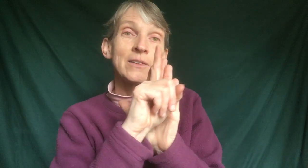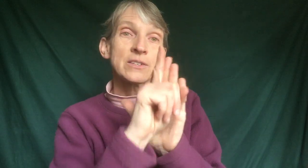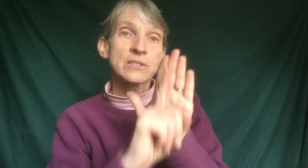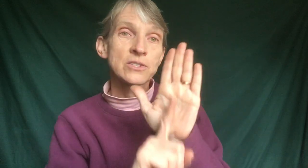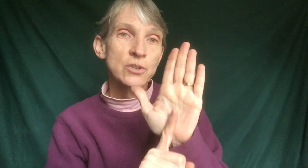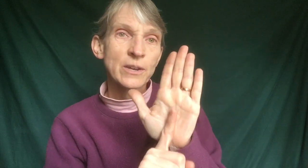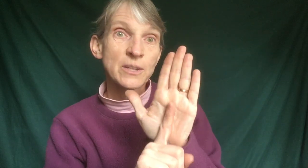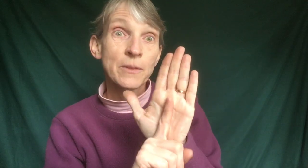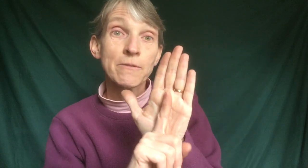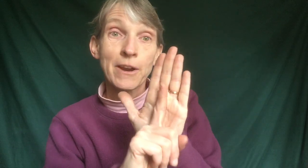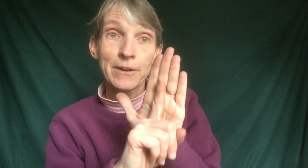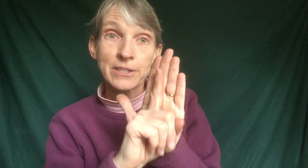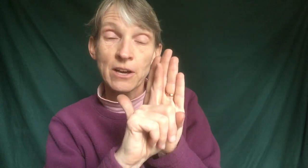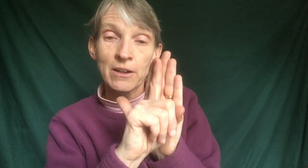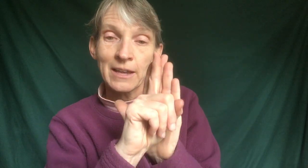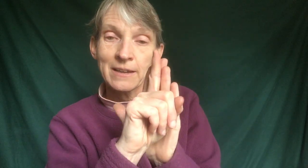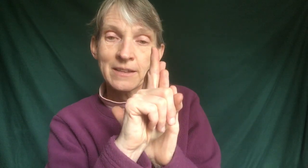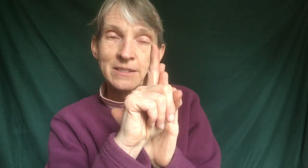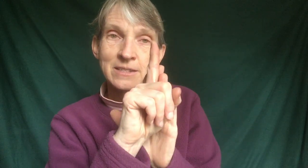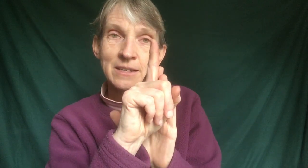This is showing something very tall like this.